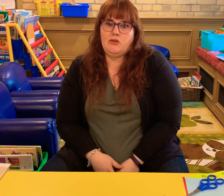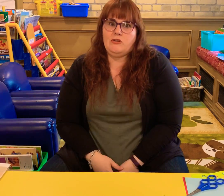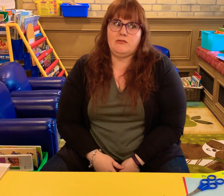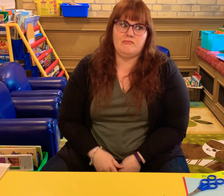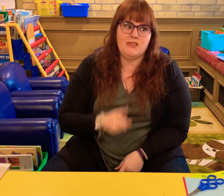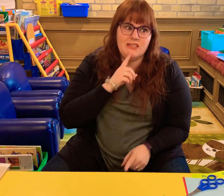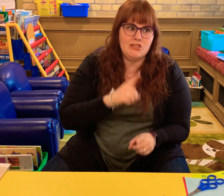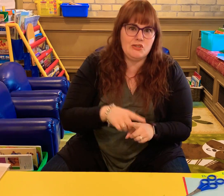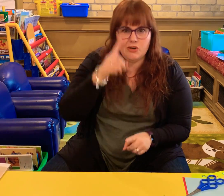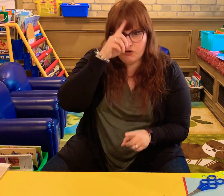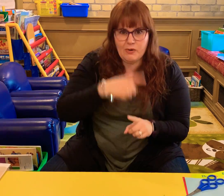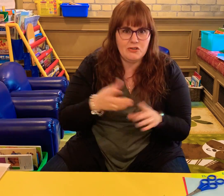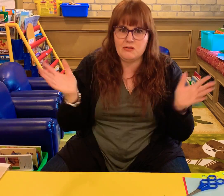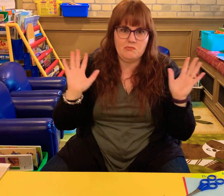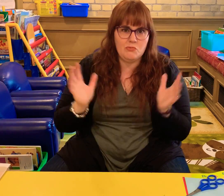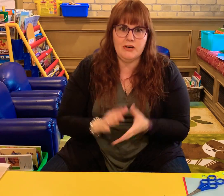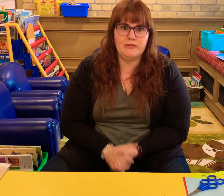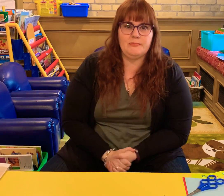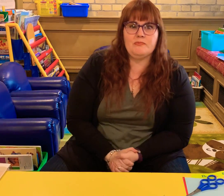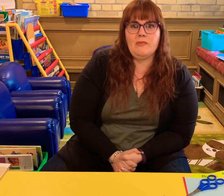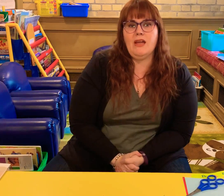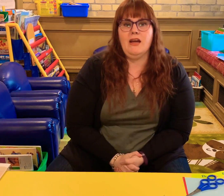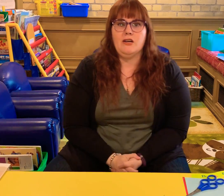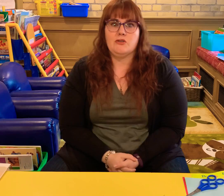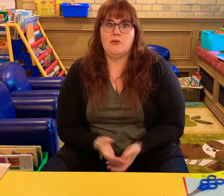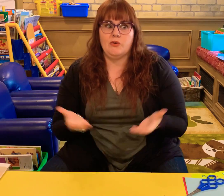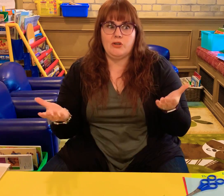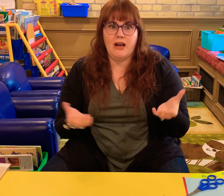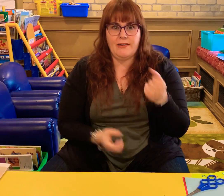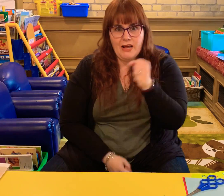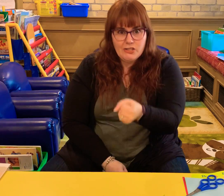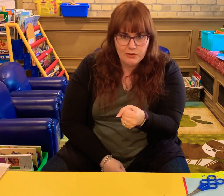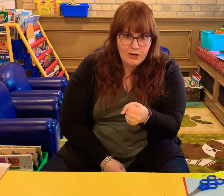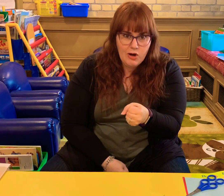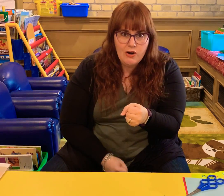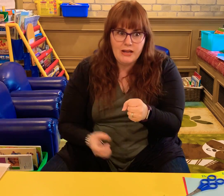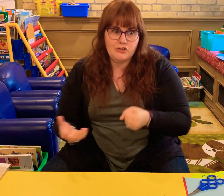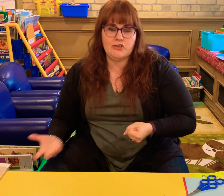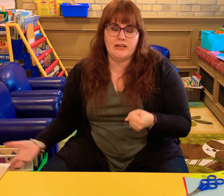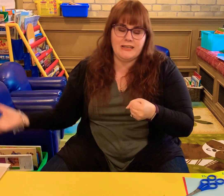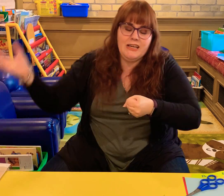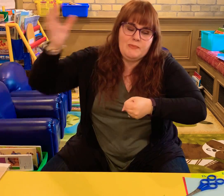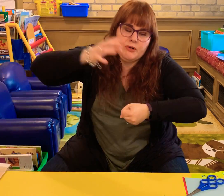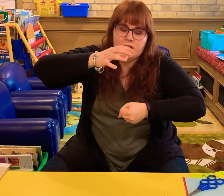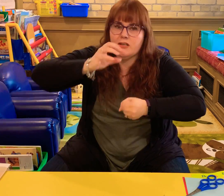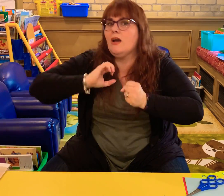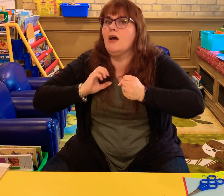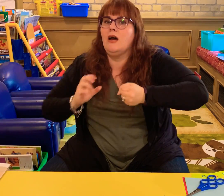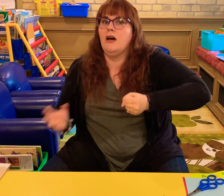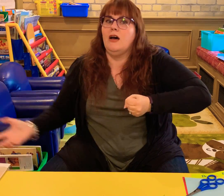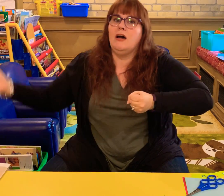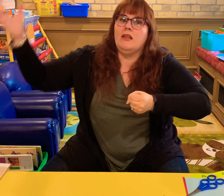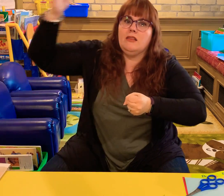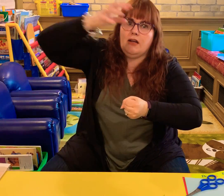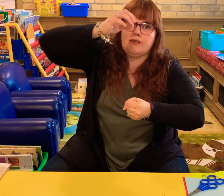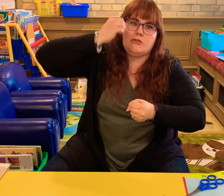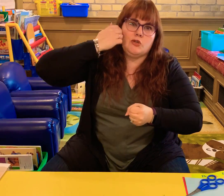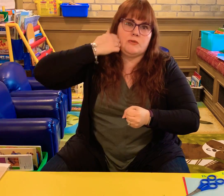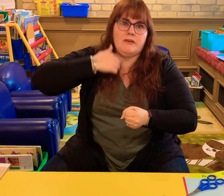your sister or your brother whatever so you're gonna have an ice cream cone and you're just gonna keep putting lots of scoops of ice